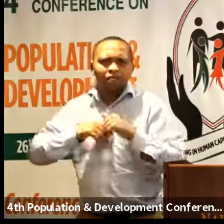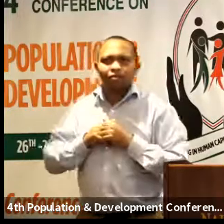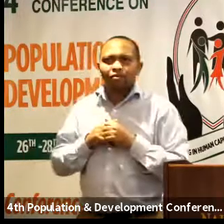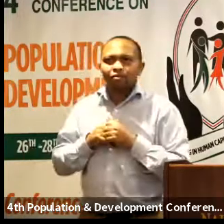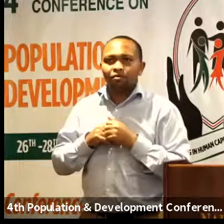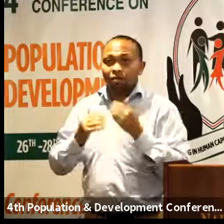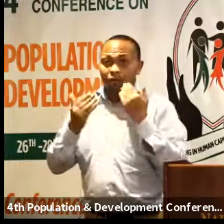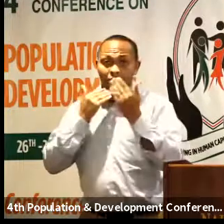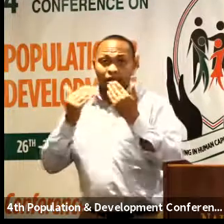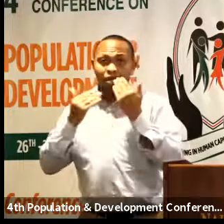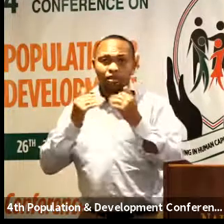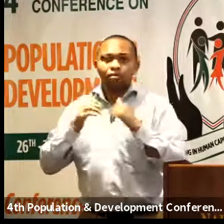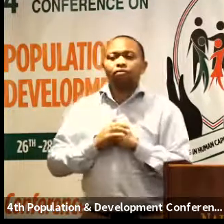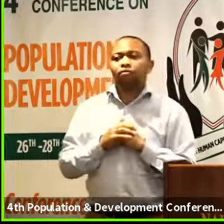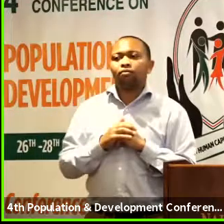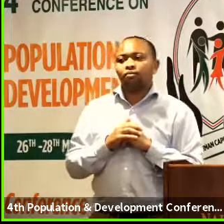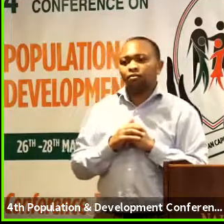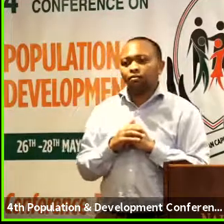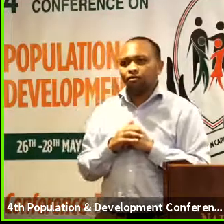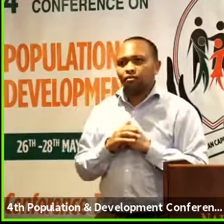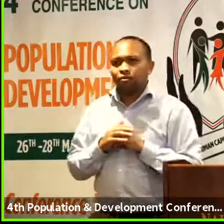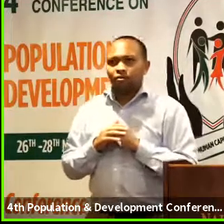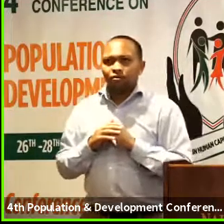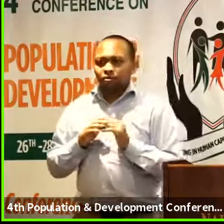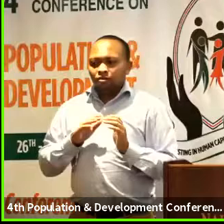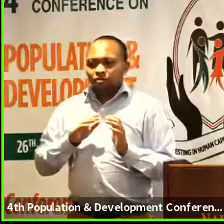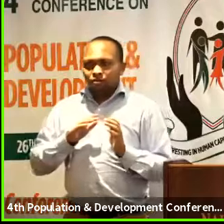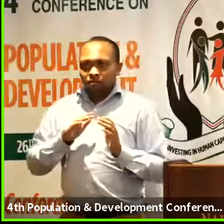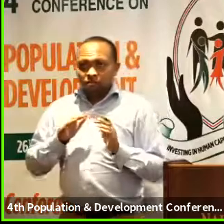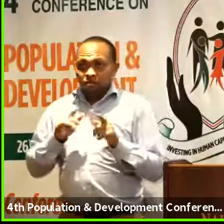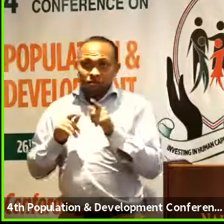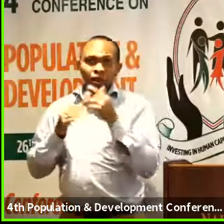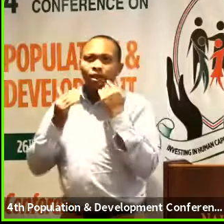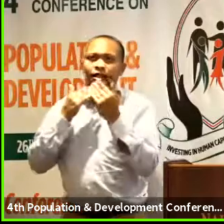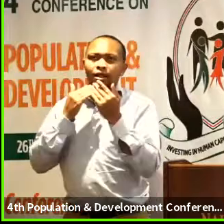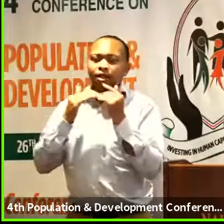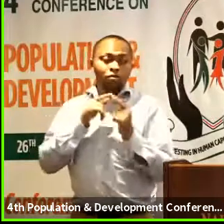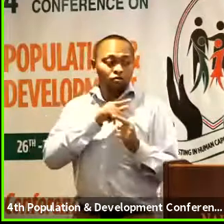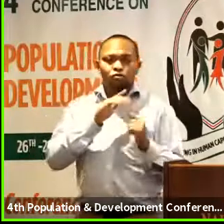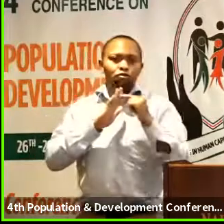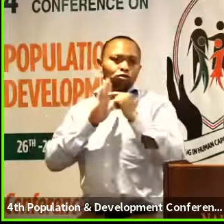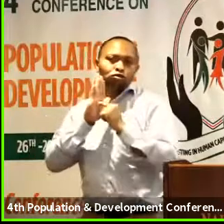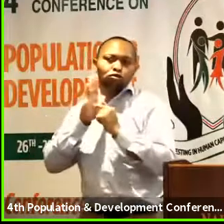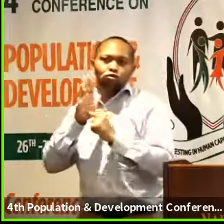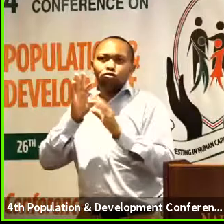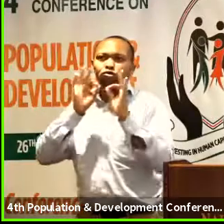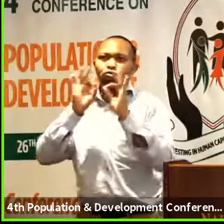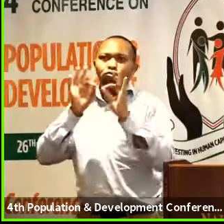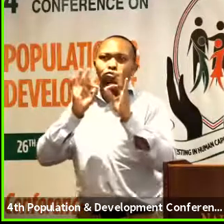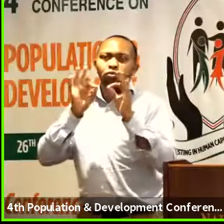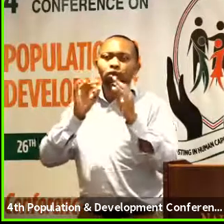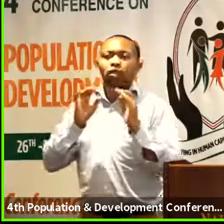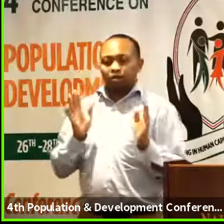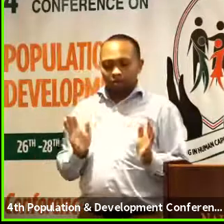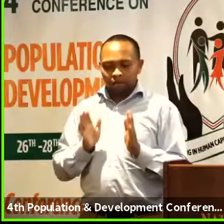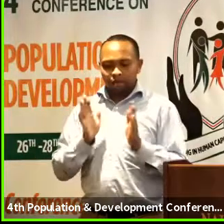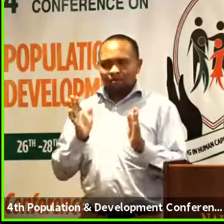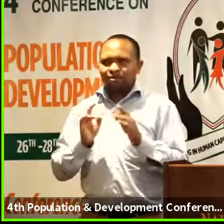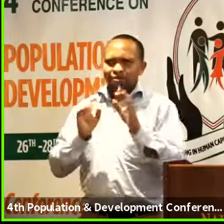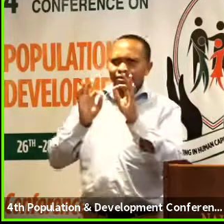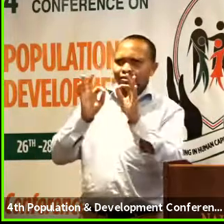God bless. Thank you, Engineer. Thank you very much for also that key highlights from your session, which you chaired, and